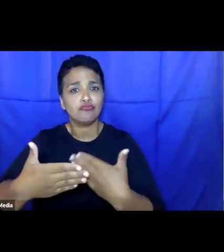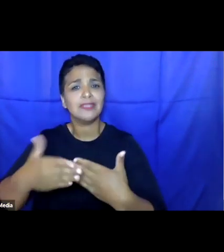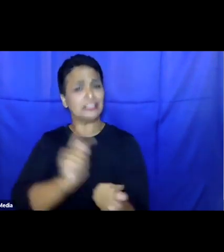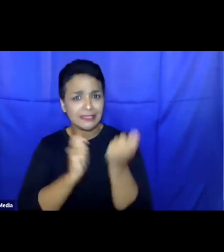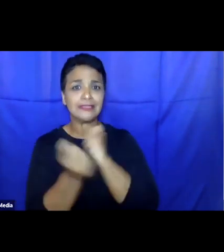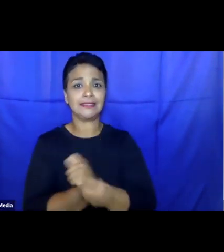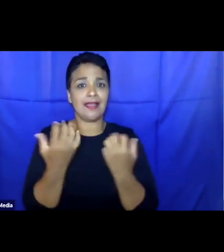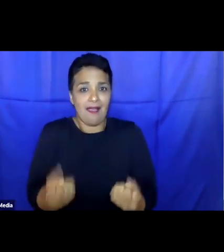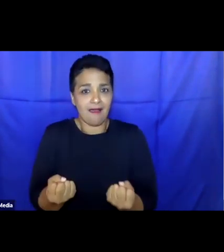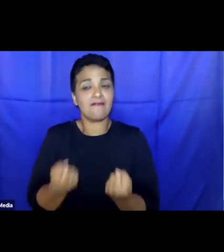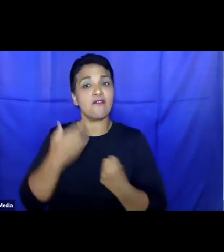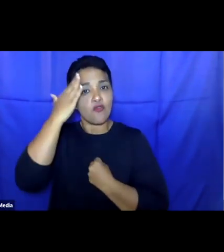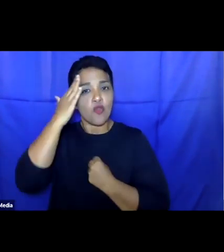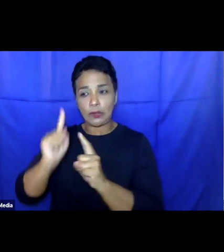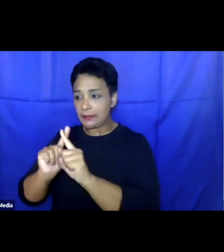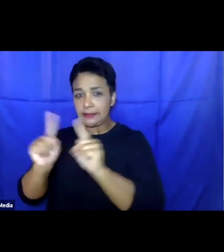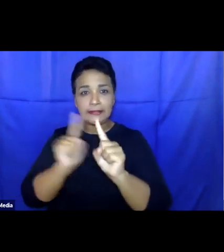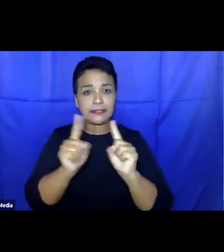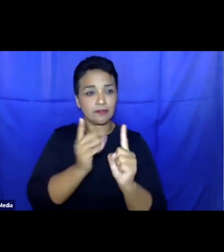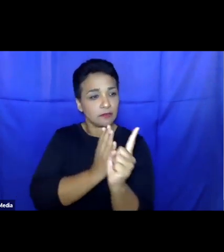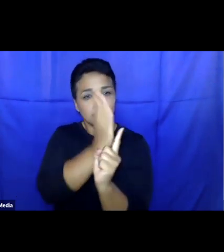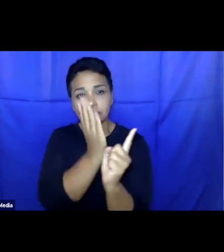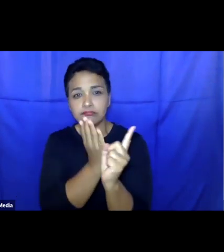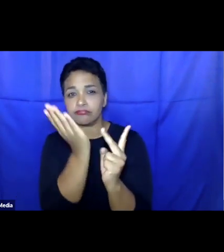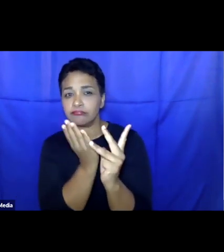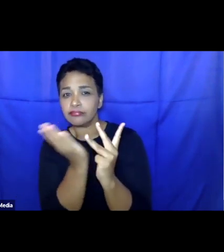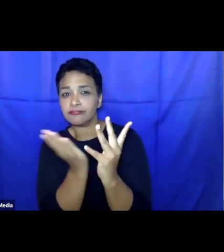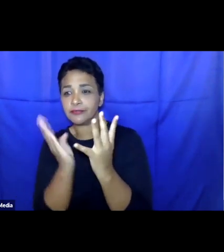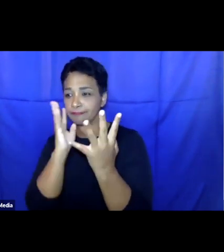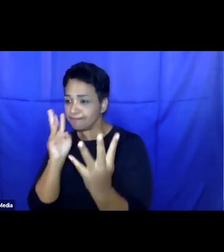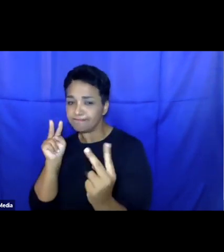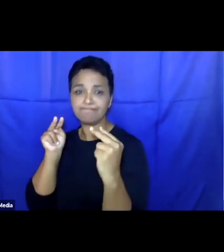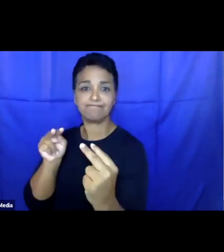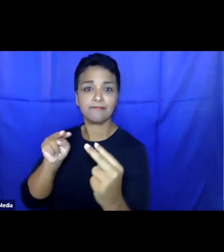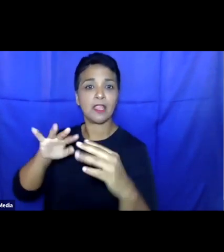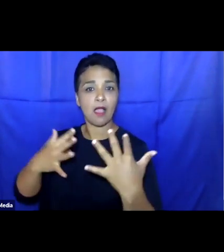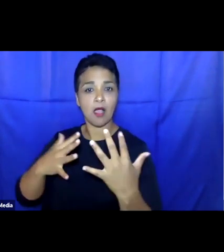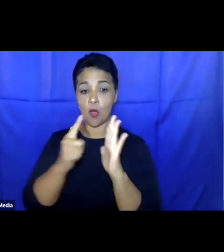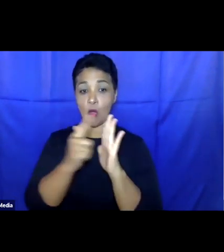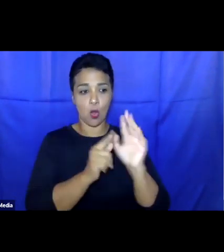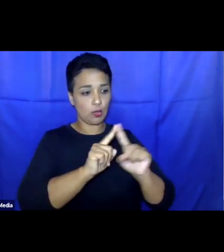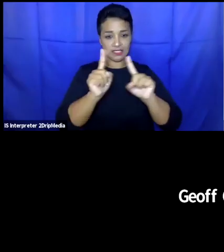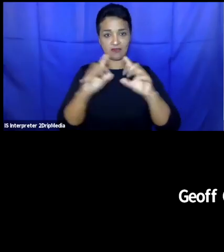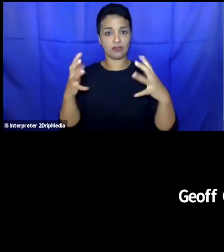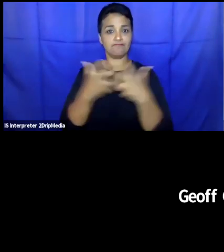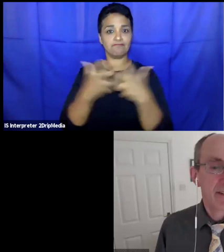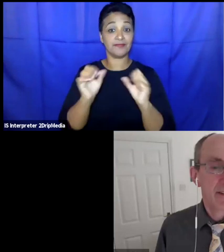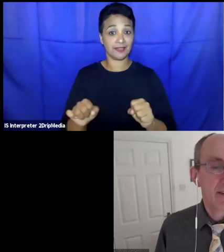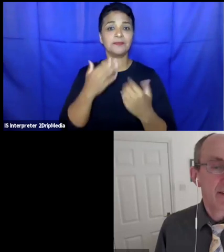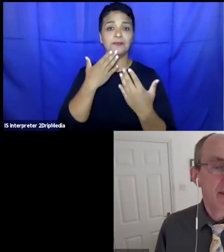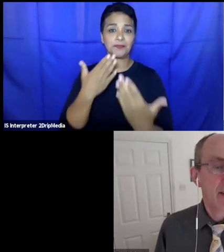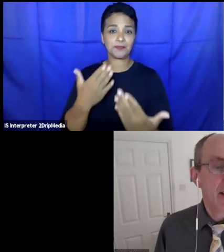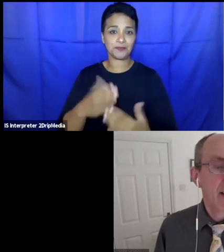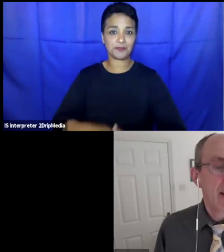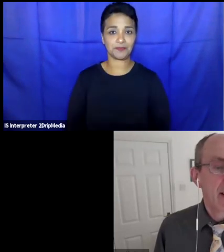recognizing a more holistic approach to protection and by considering the interplay of the different bodies of law. Thank you.